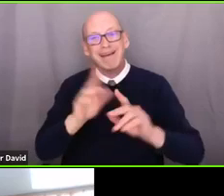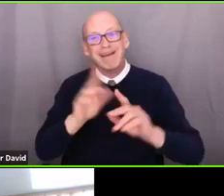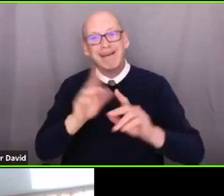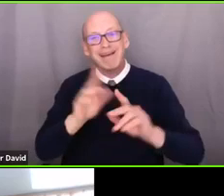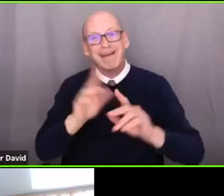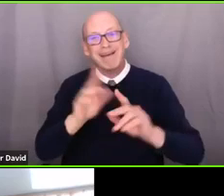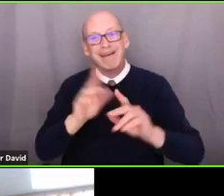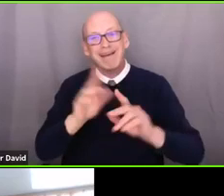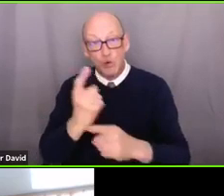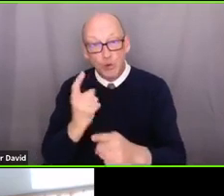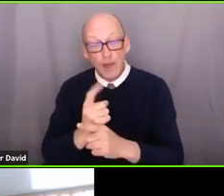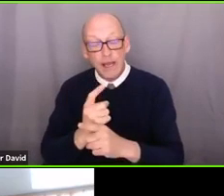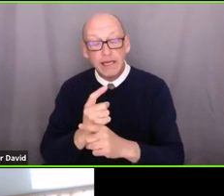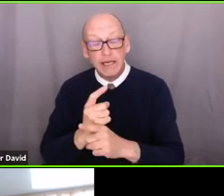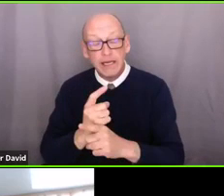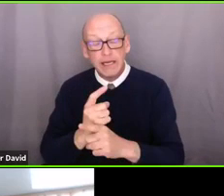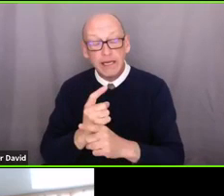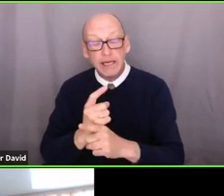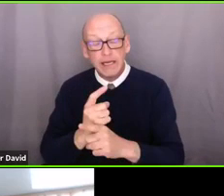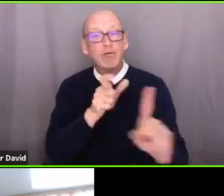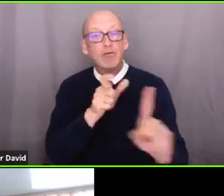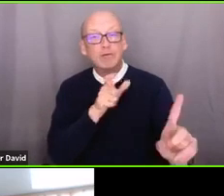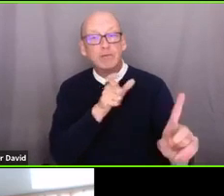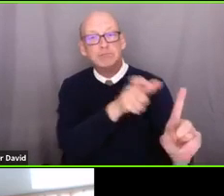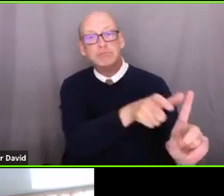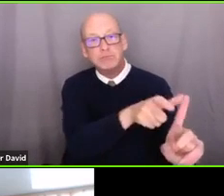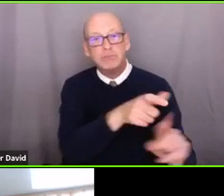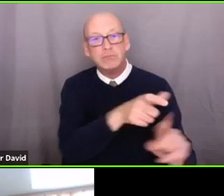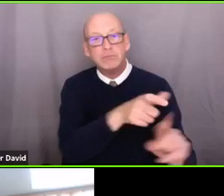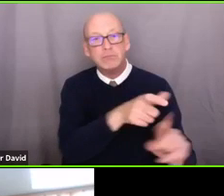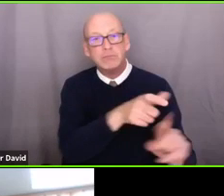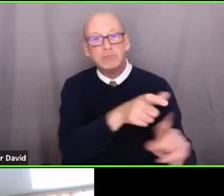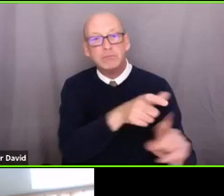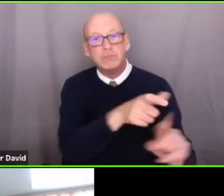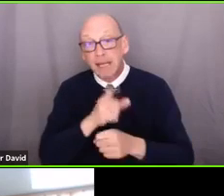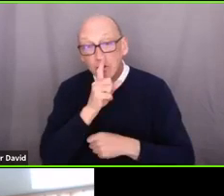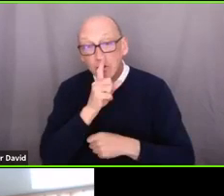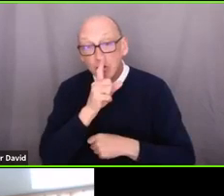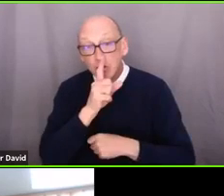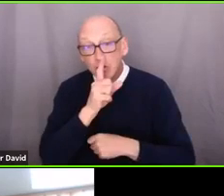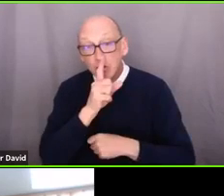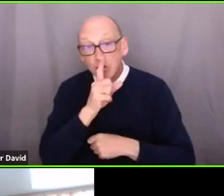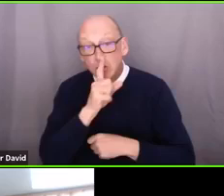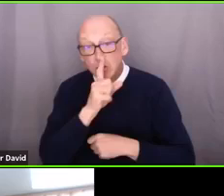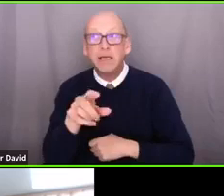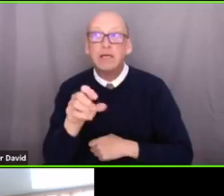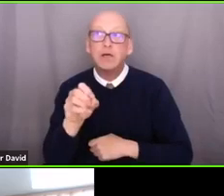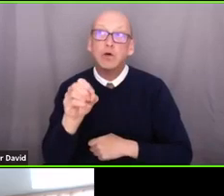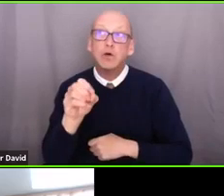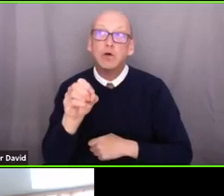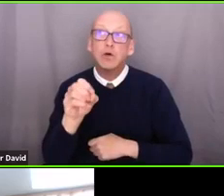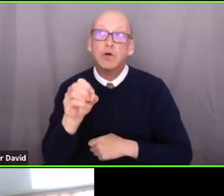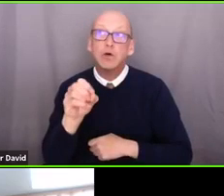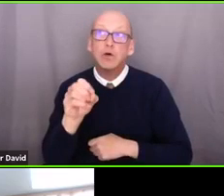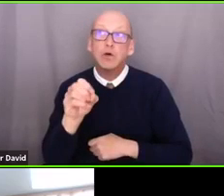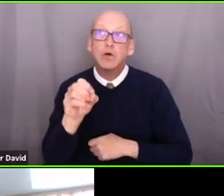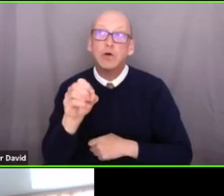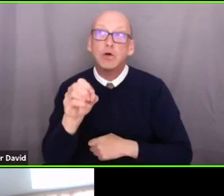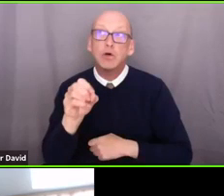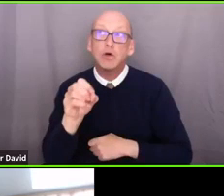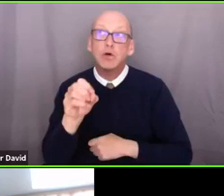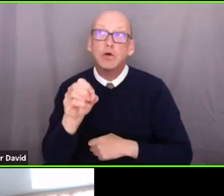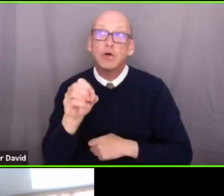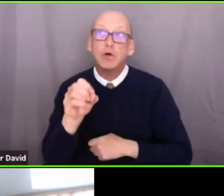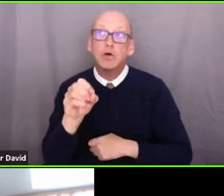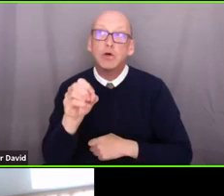by self-quarantining, but we need to make sure that they're able to, or they're informed that they need to self-quarantine so that they can